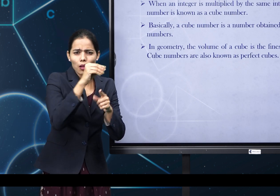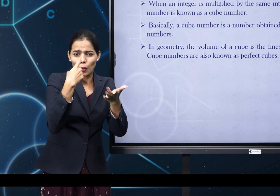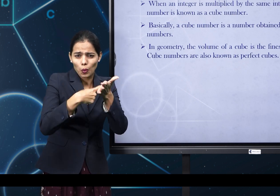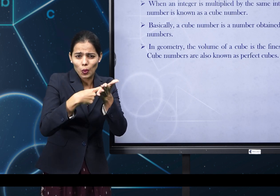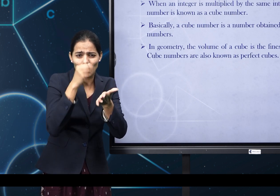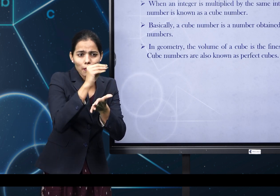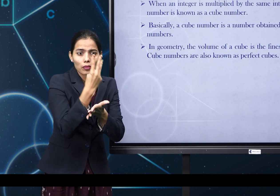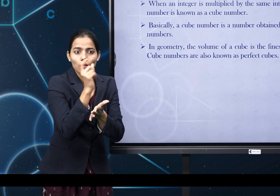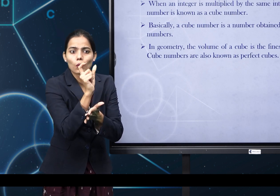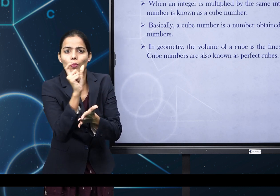a perfect cubes.